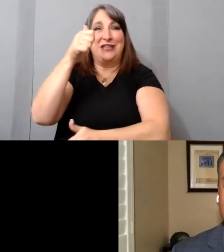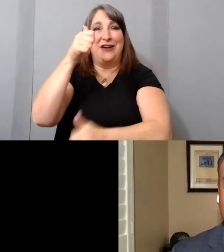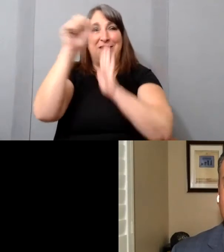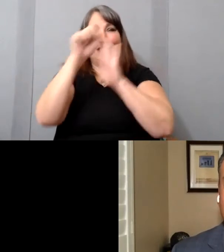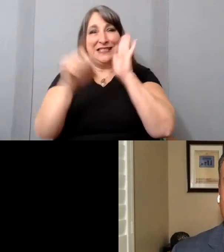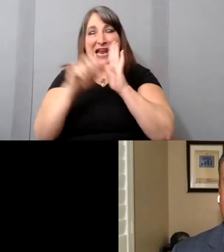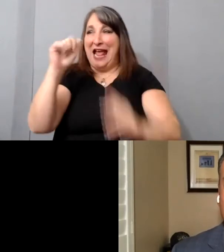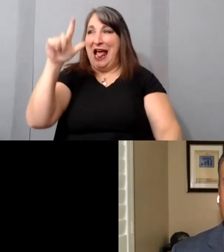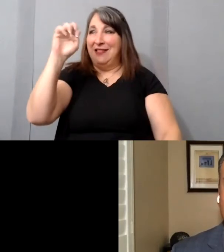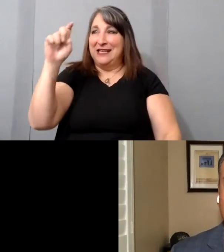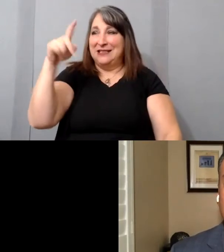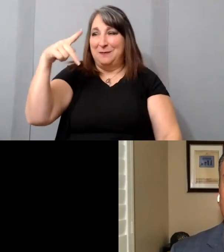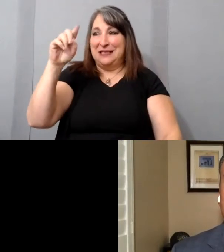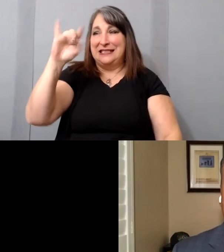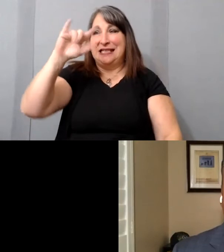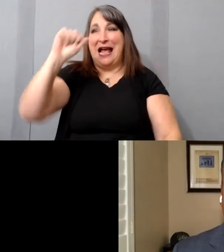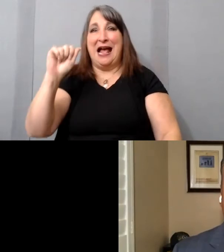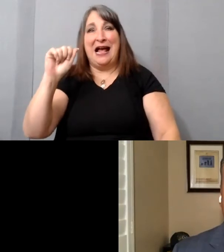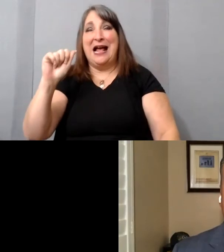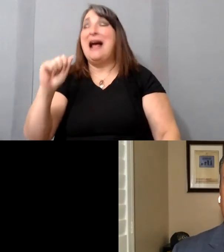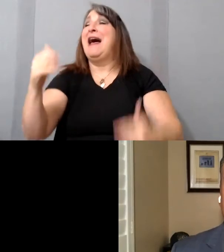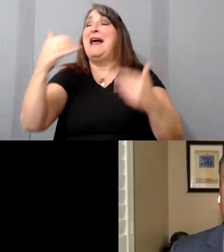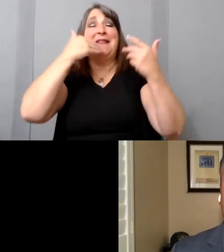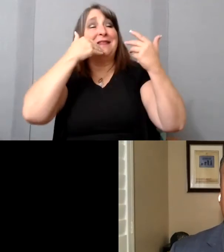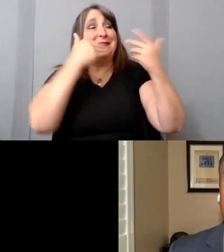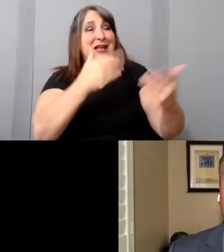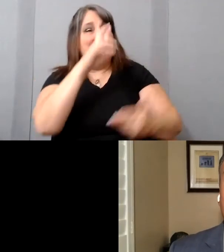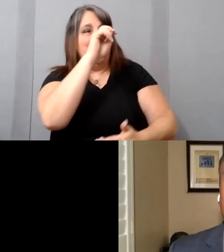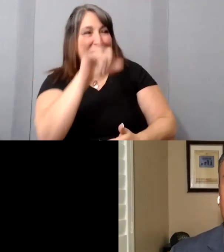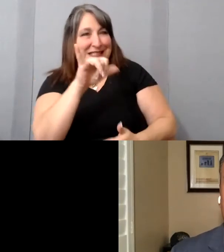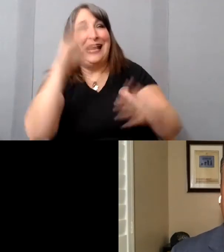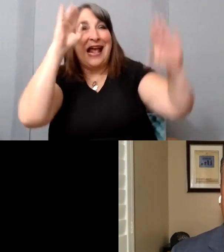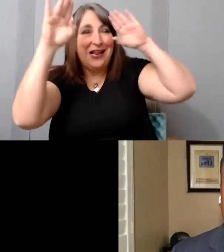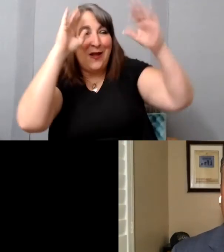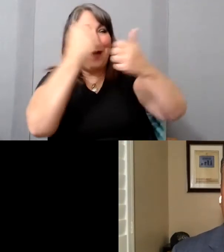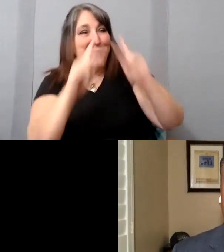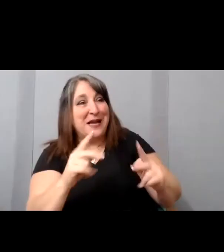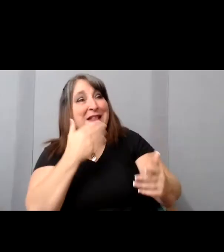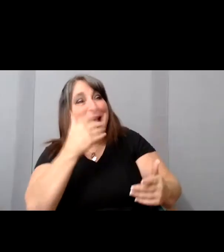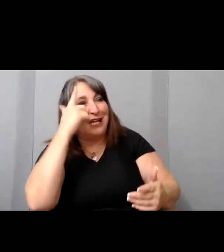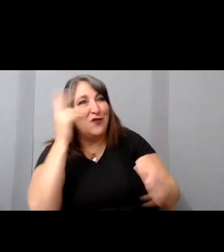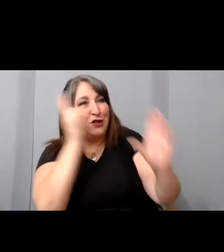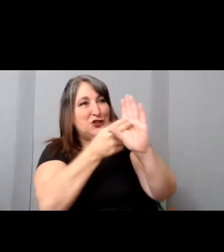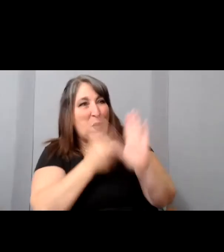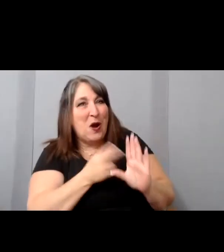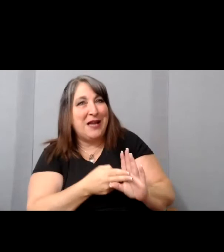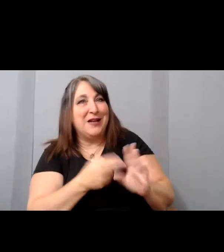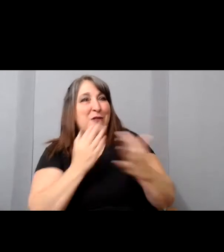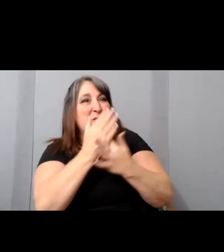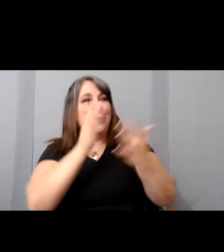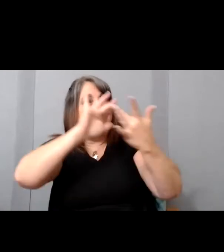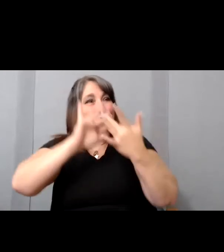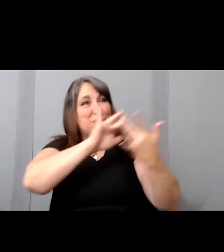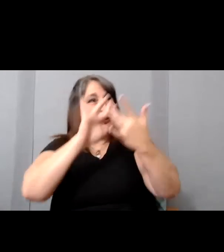Secretary. Well, thank you, Rusty. And hello, everybody. Thanks for chiming in. Virtual e-board.